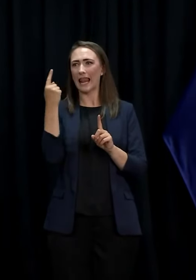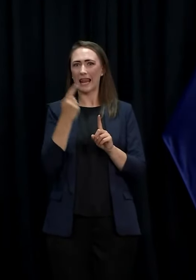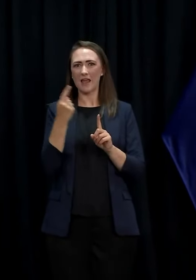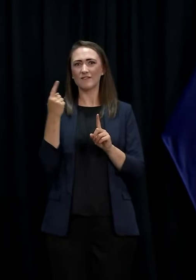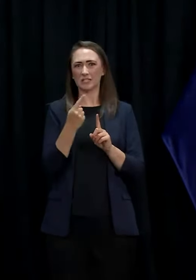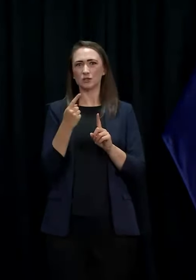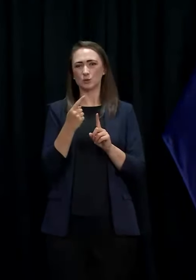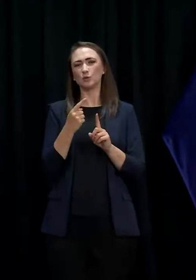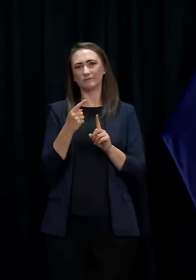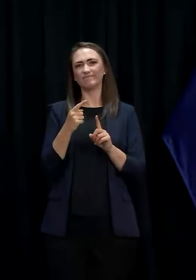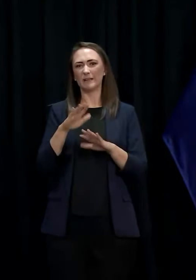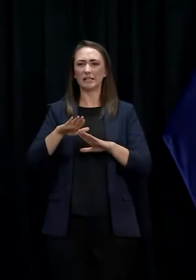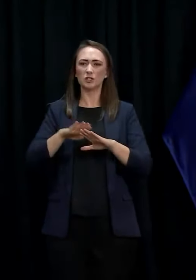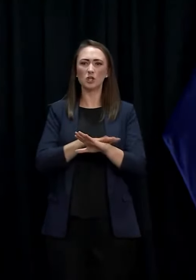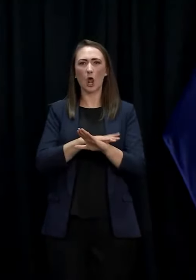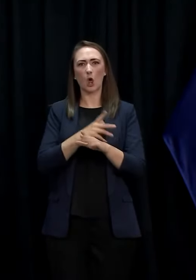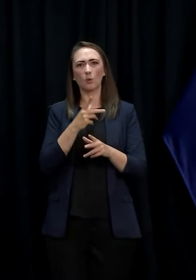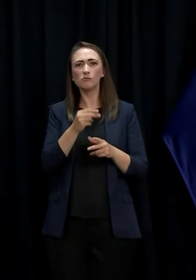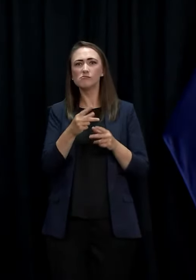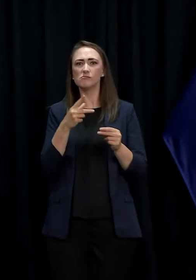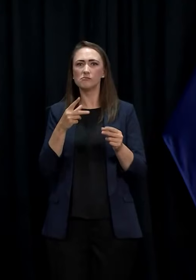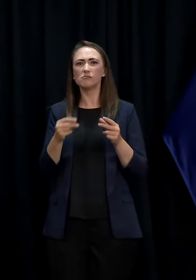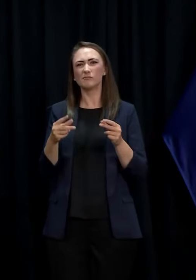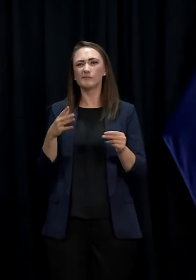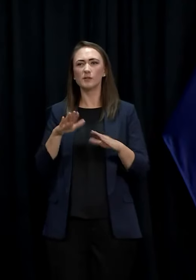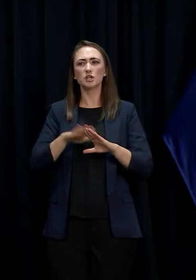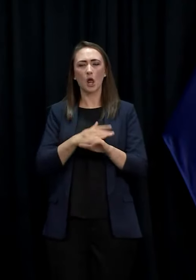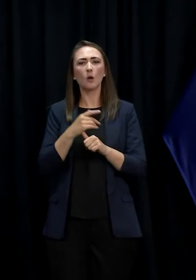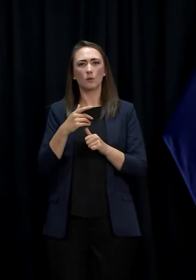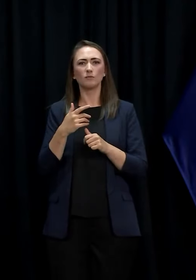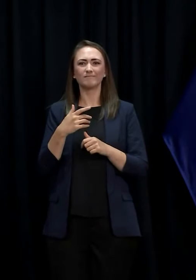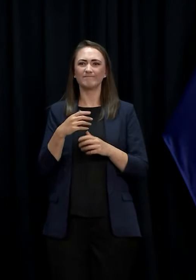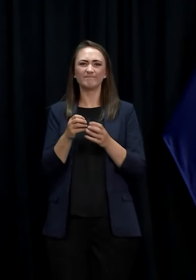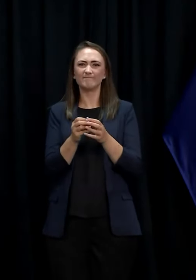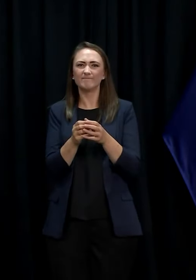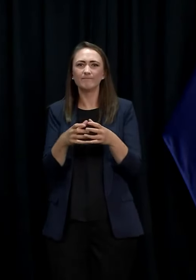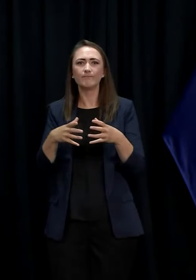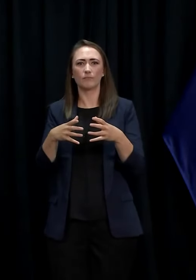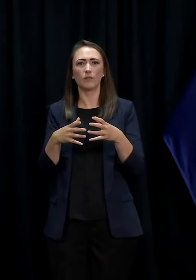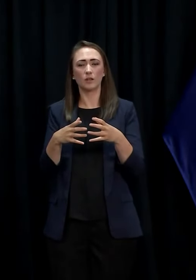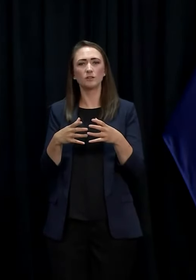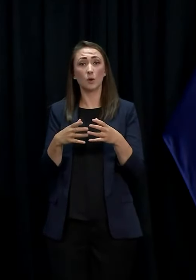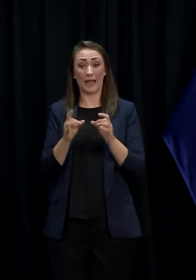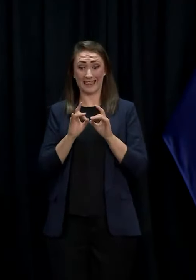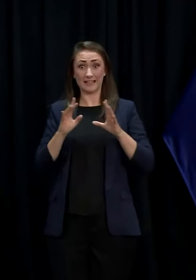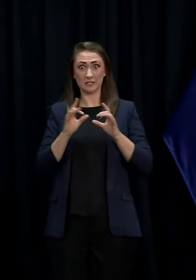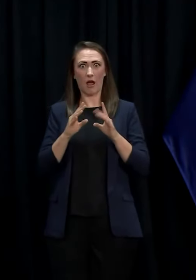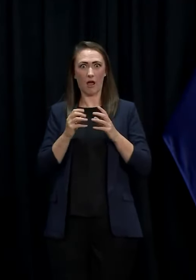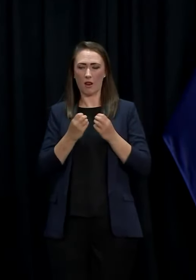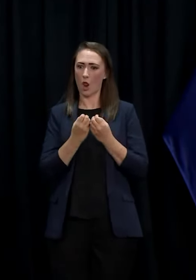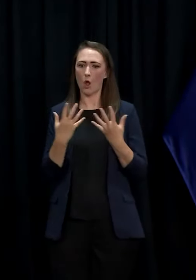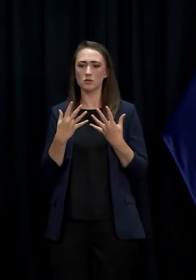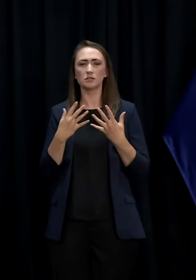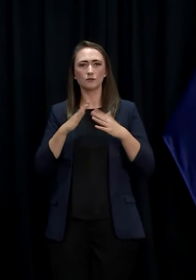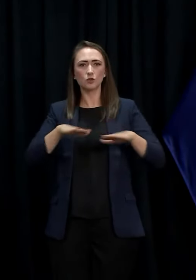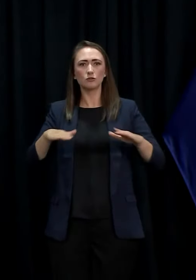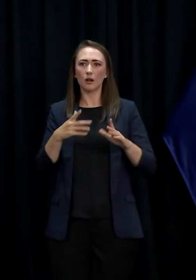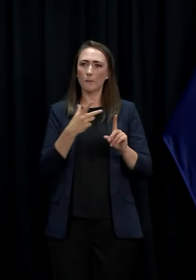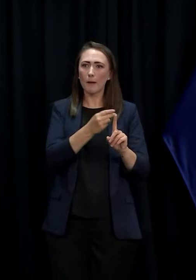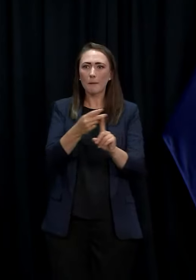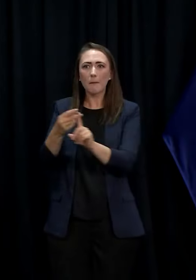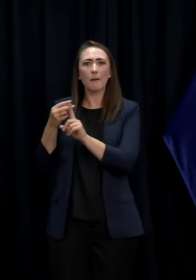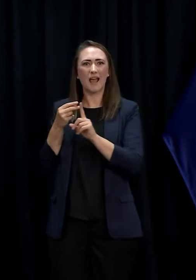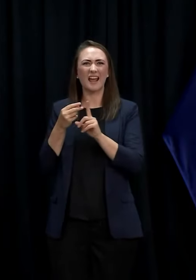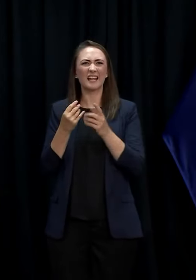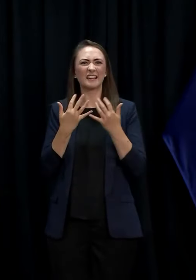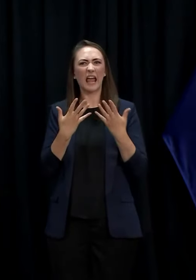roar and then slowed down, and that's effectively what we were expecting to see. For the second doses, we're expecting them to be even